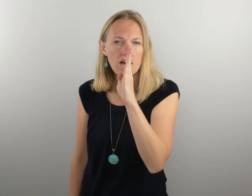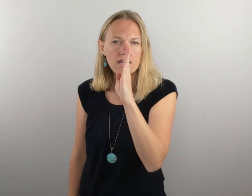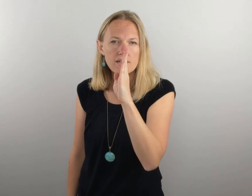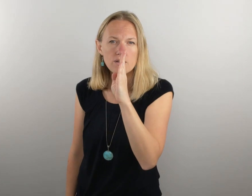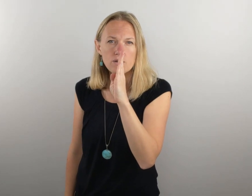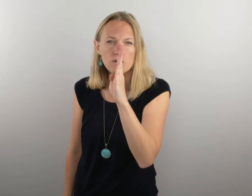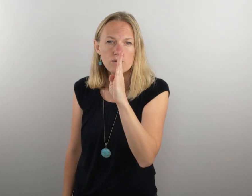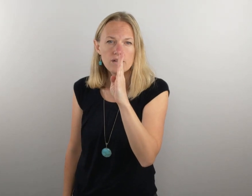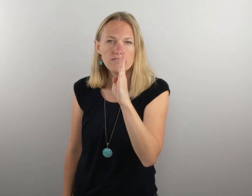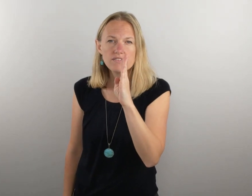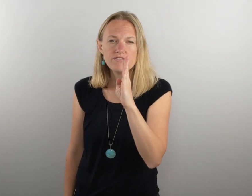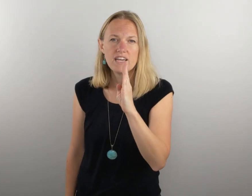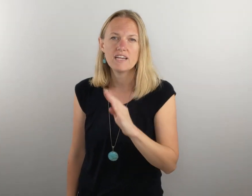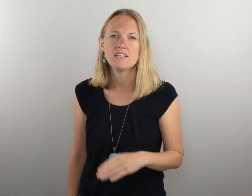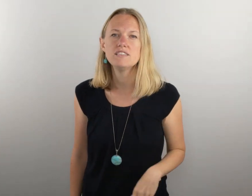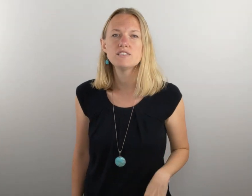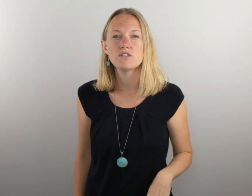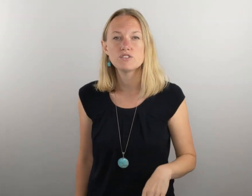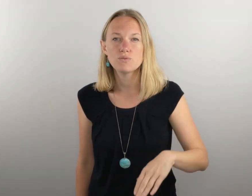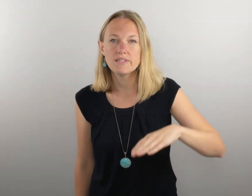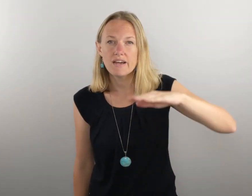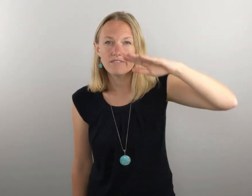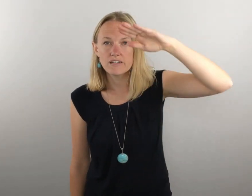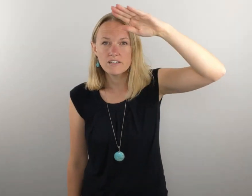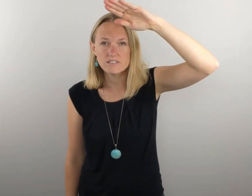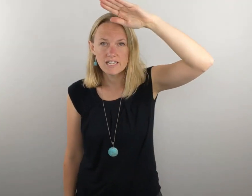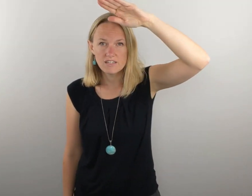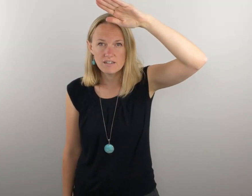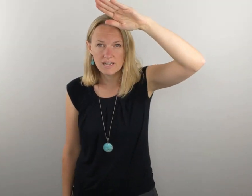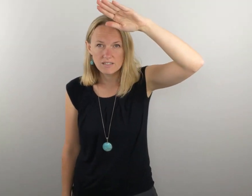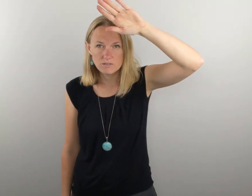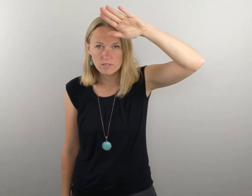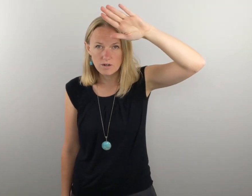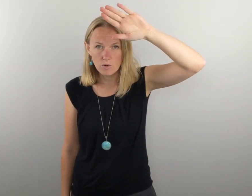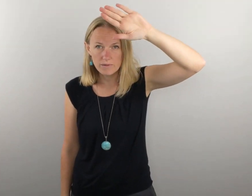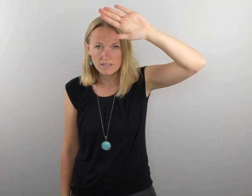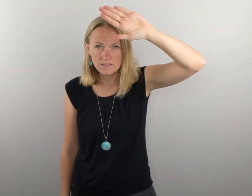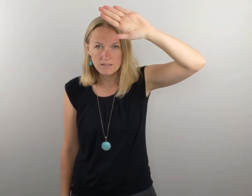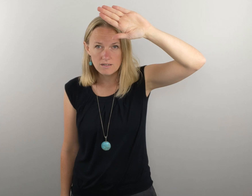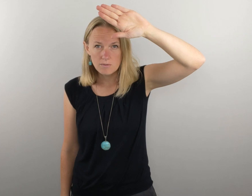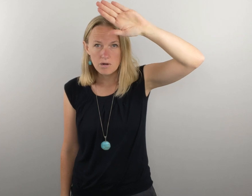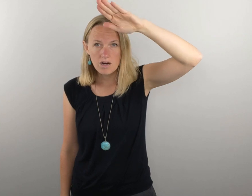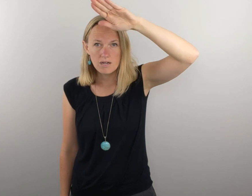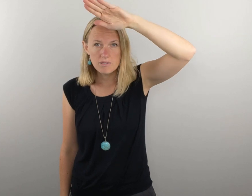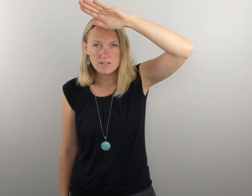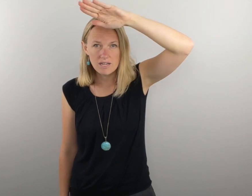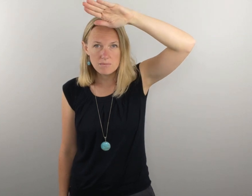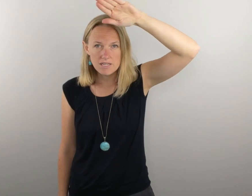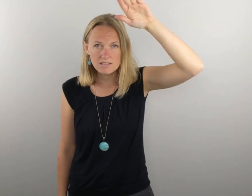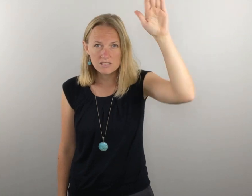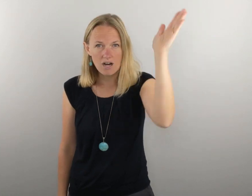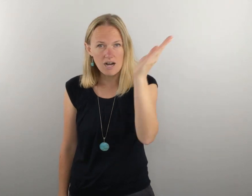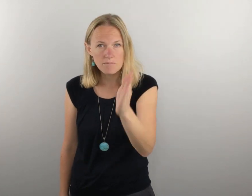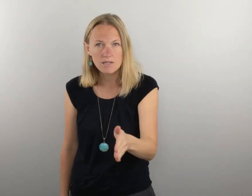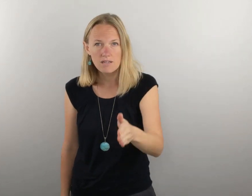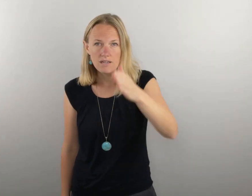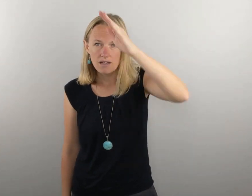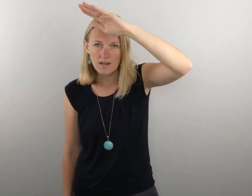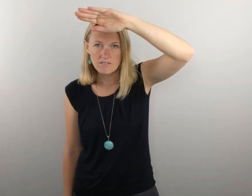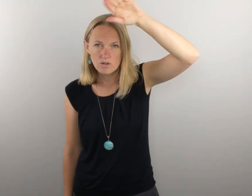God who never fails. So never, you take your hand with an open palm and you kind of make the top of a